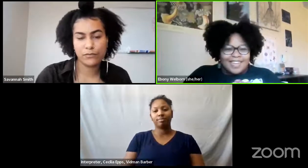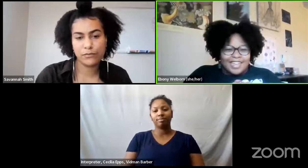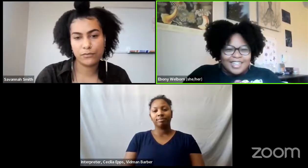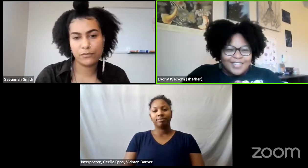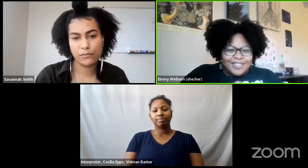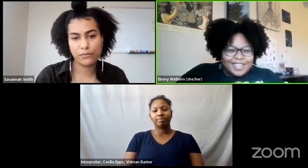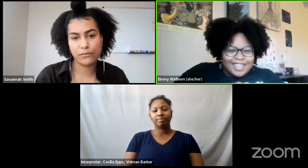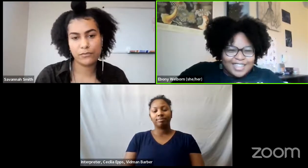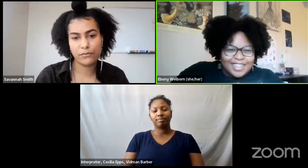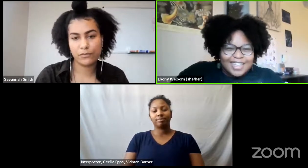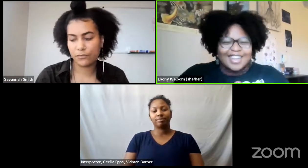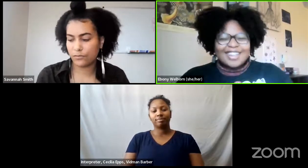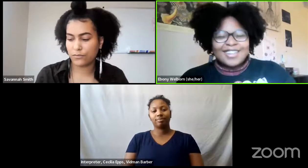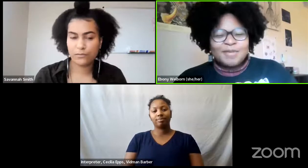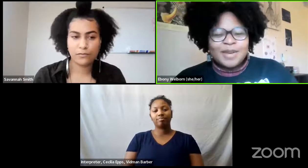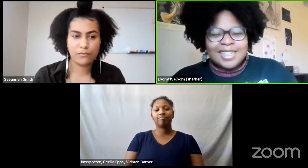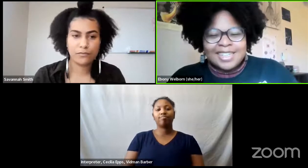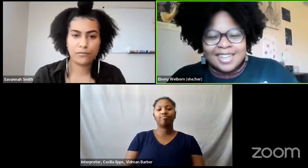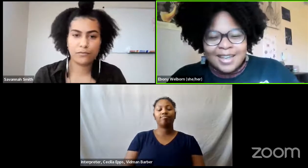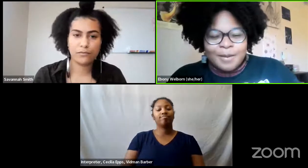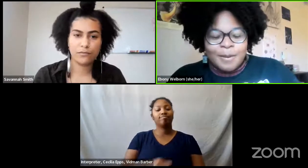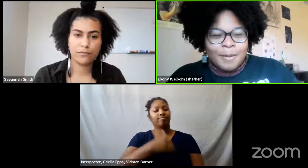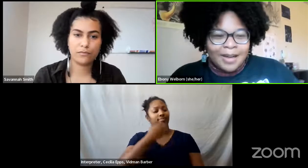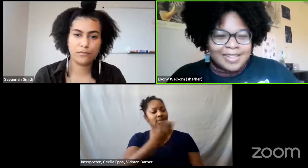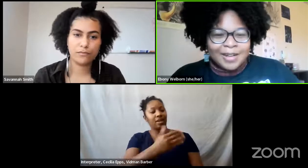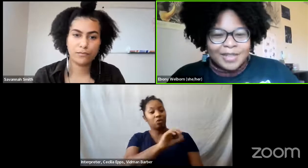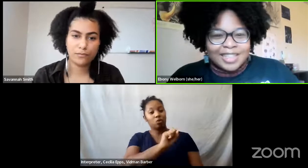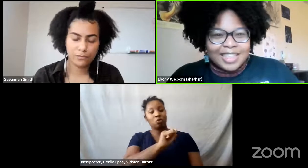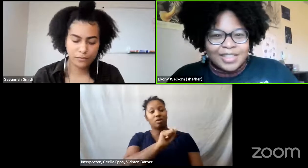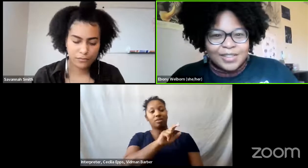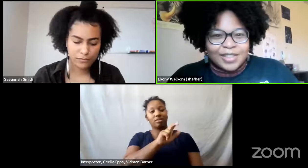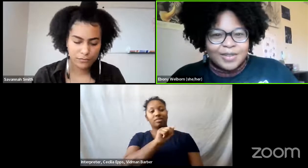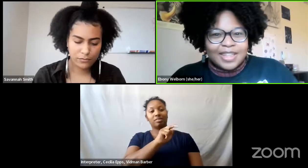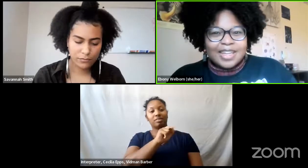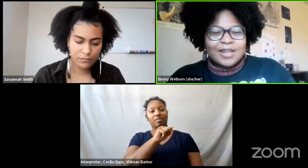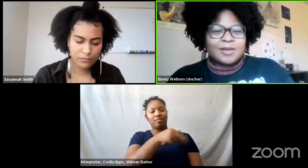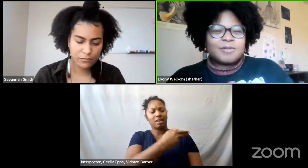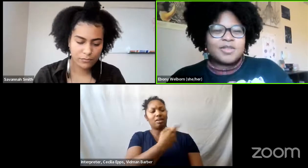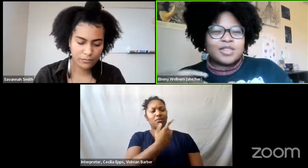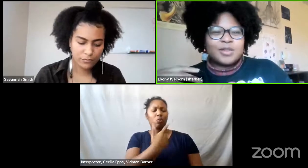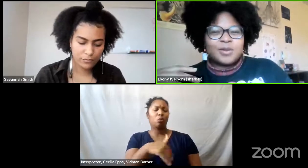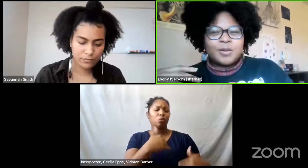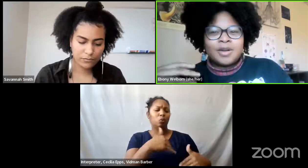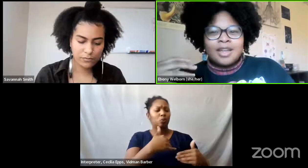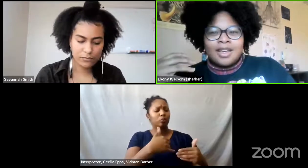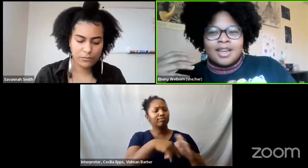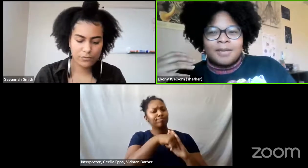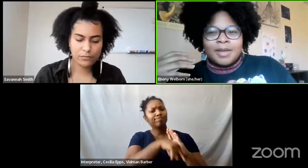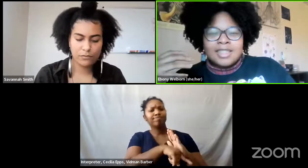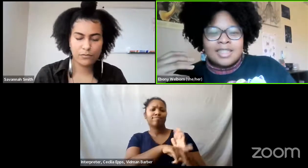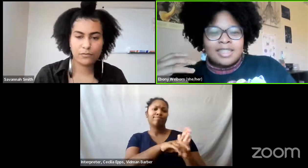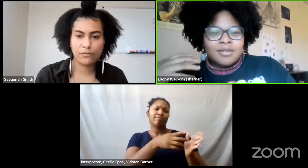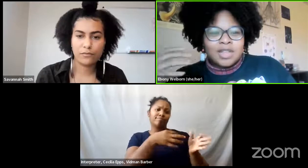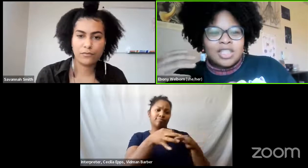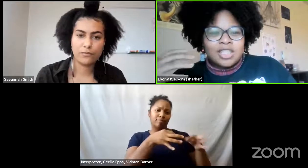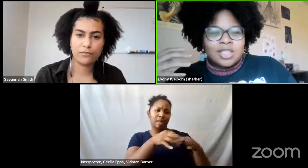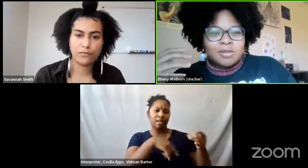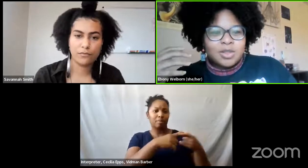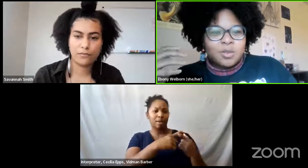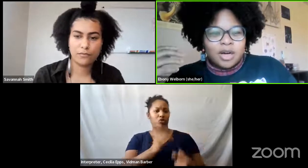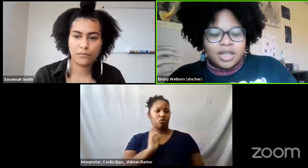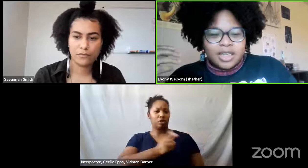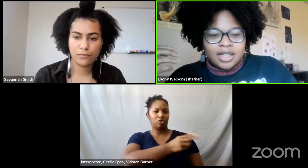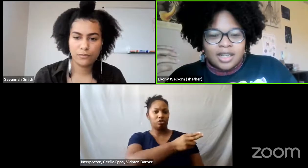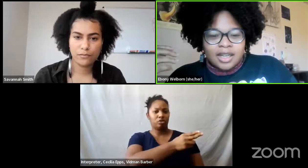Thank you, Savannah, for sharing a little bit about our rich history when it comes to instances of